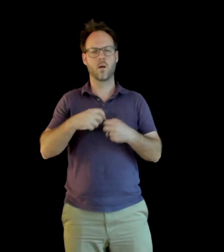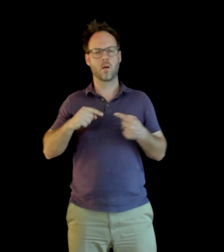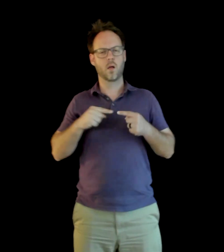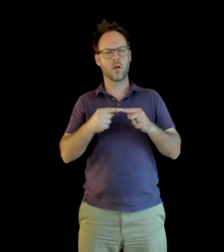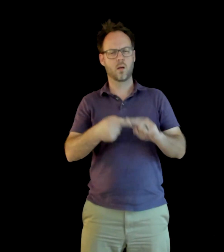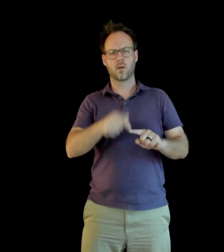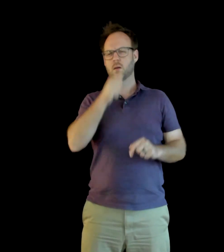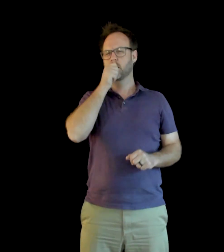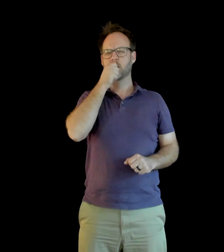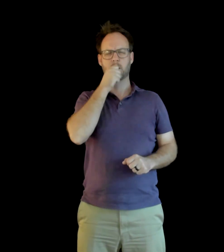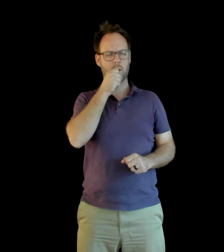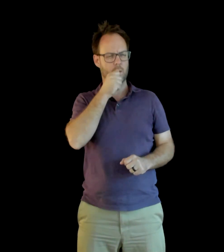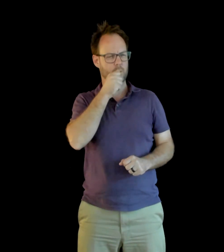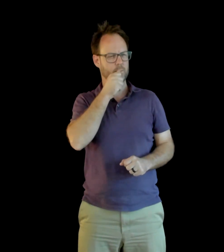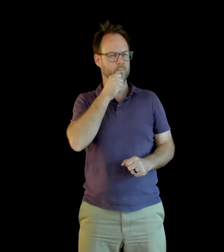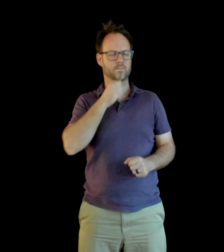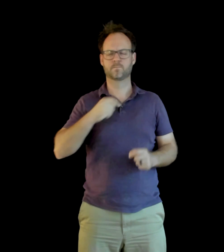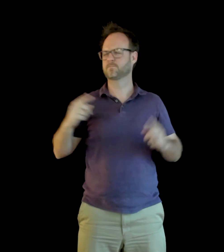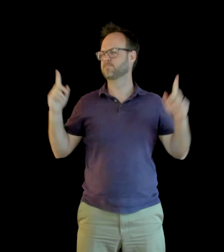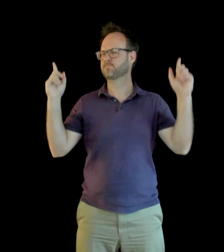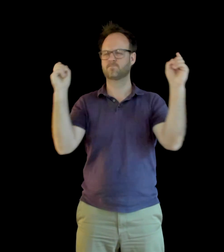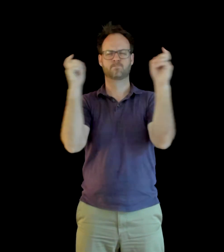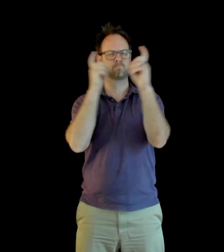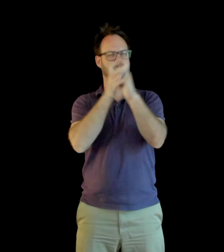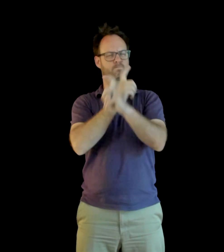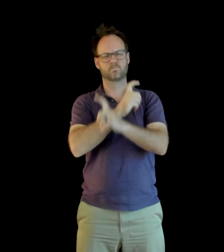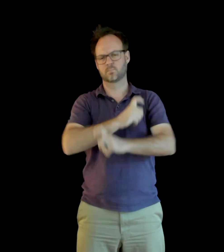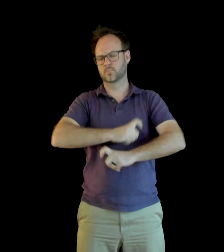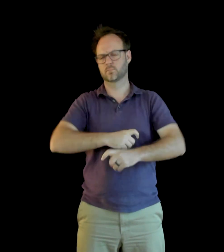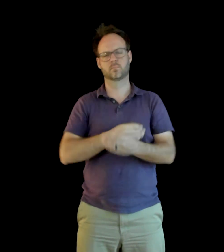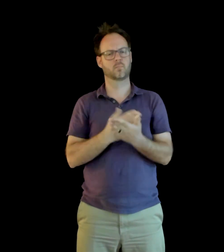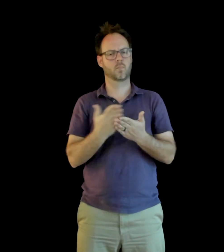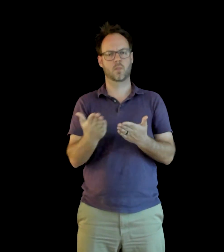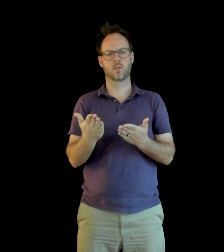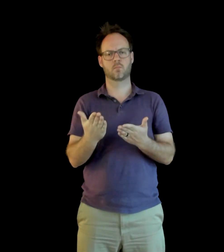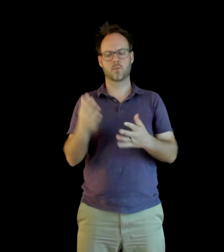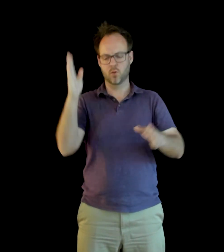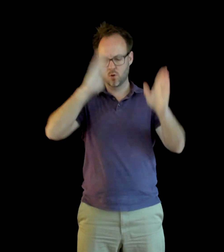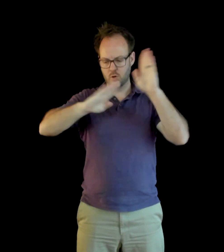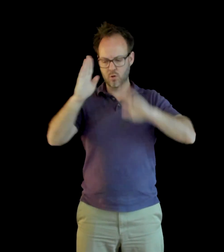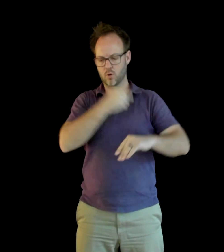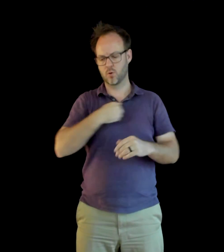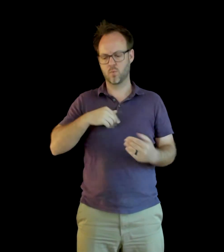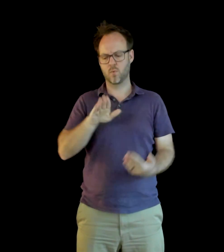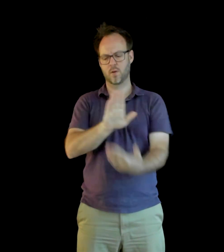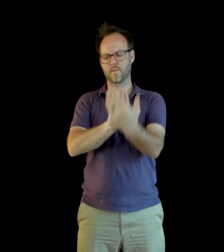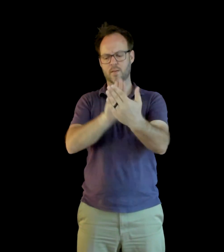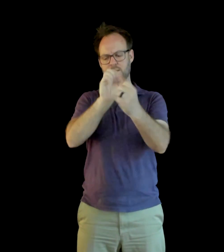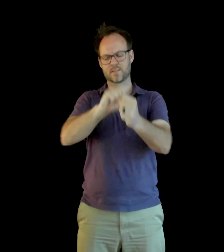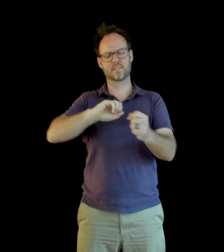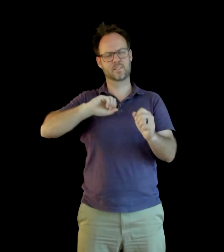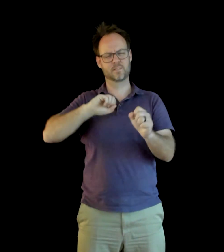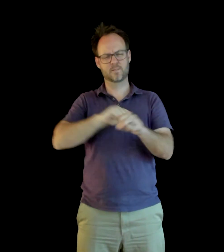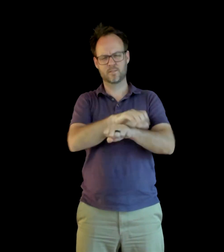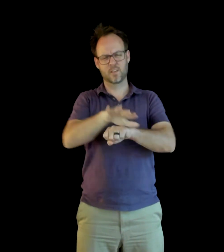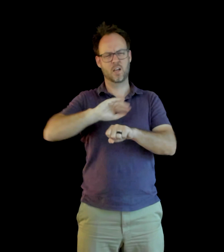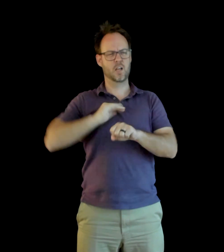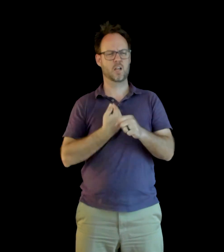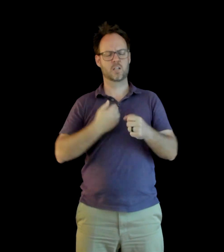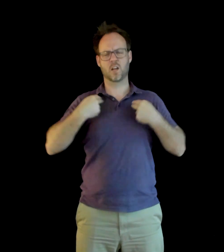problems, pain, and suffering are complicated things. The troubles we face can affect our